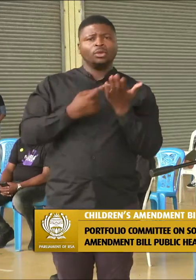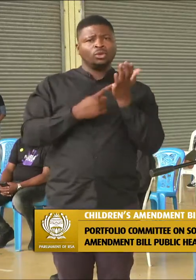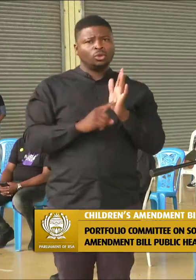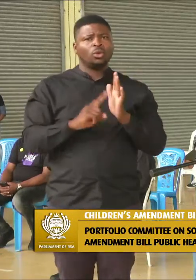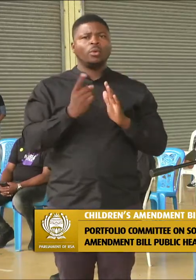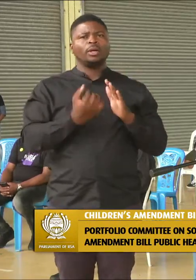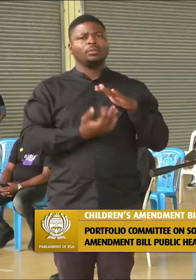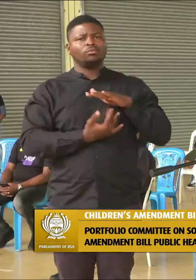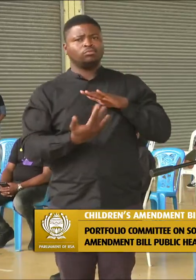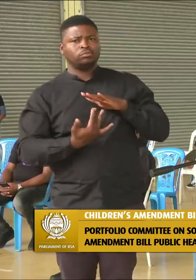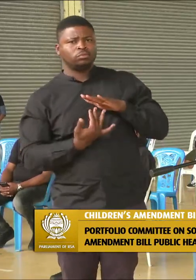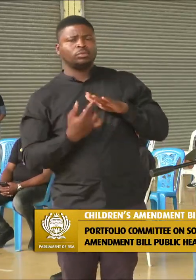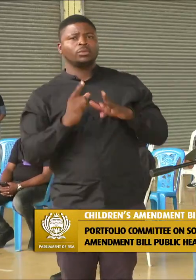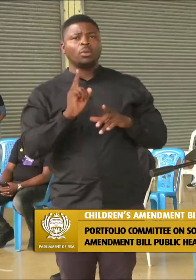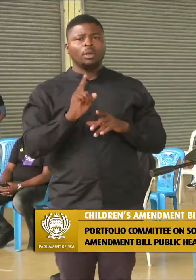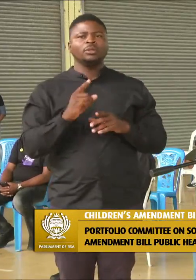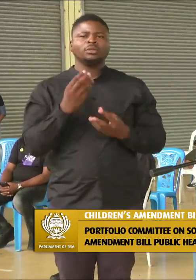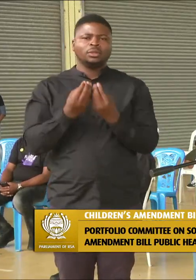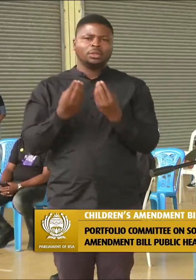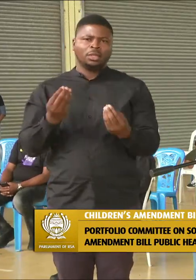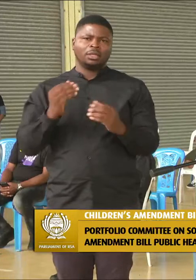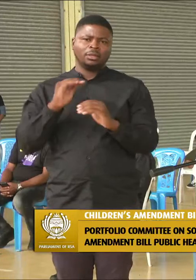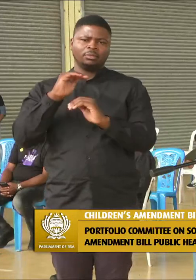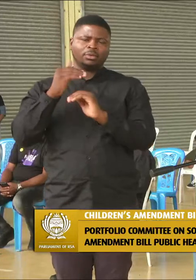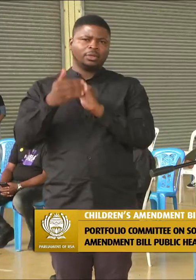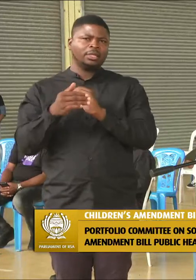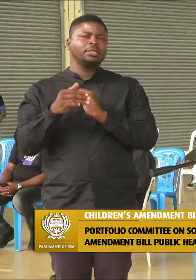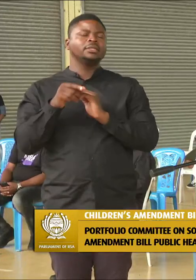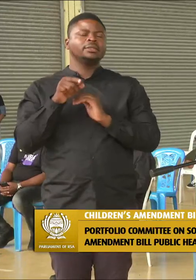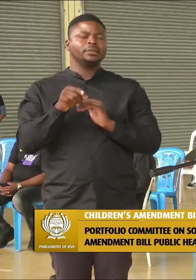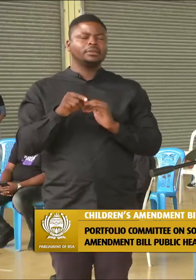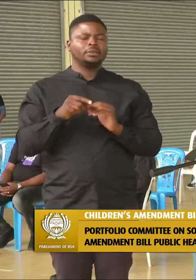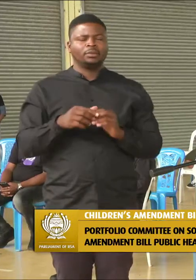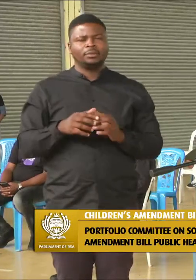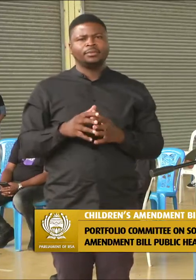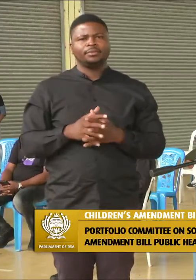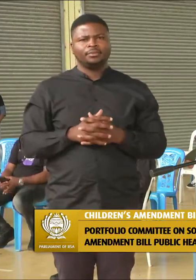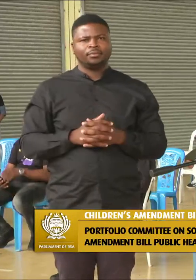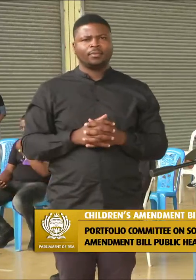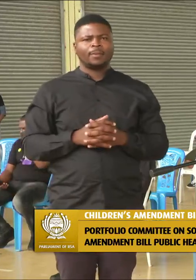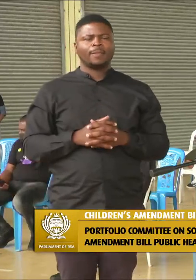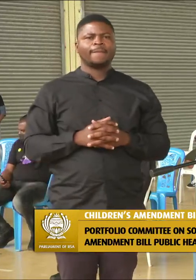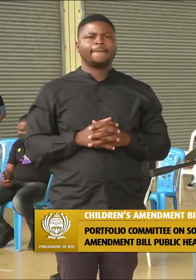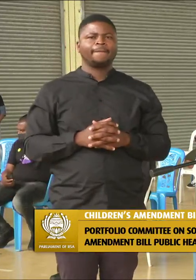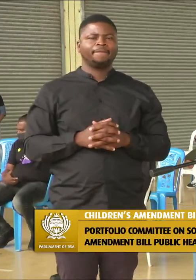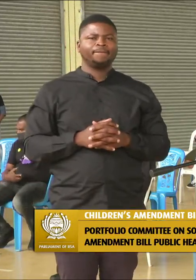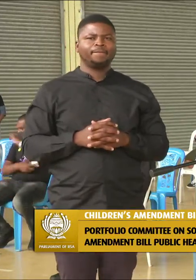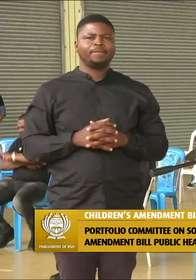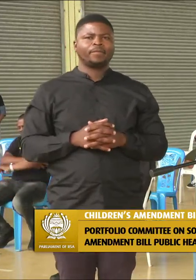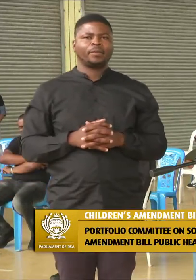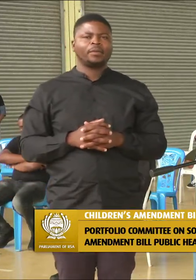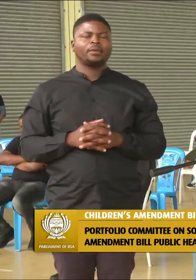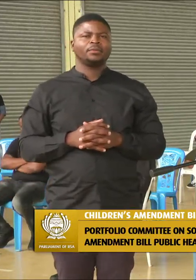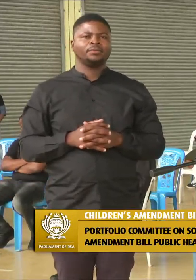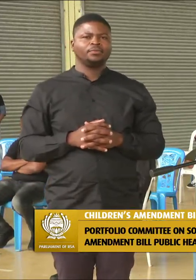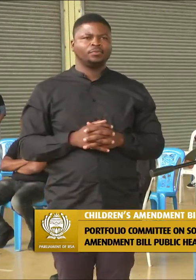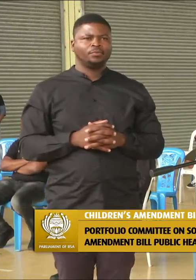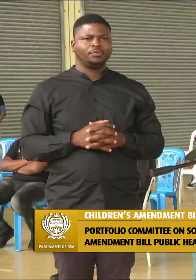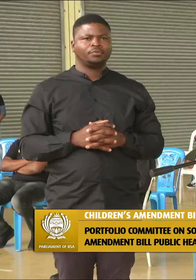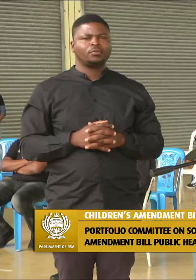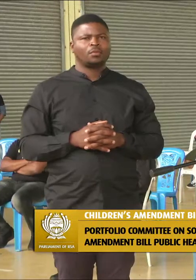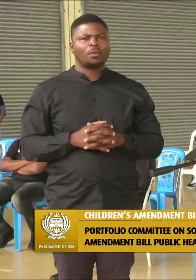as child protection is concerned. Amaphuzu akhe kabonisile ukuthi umuntu onothando